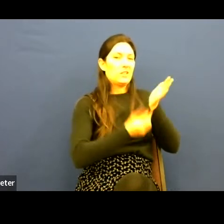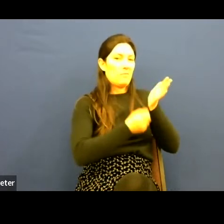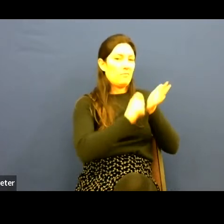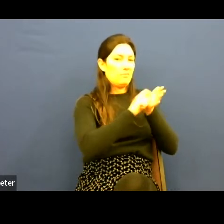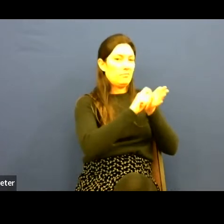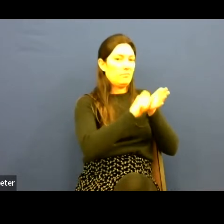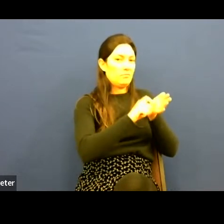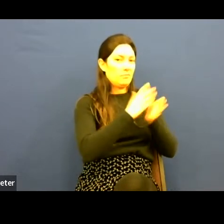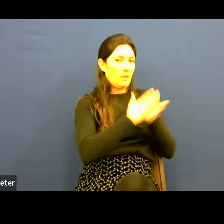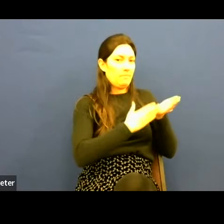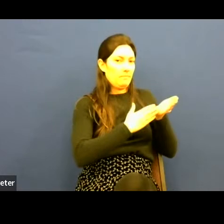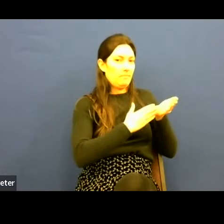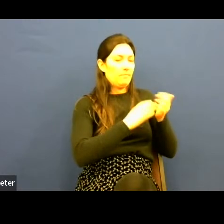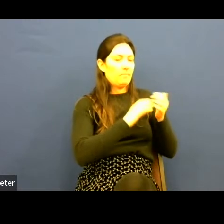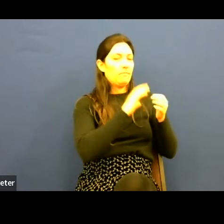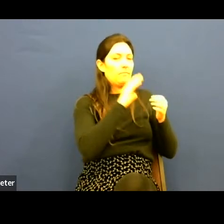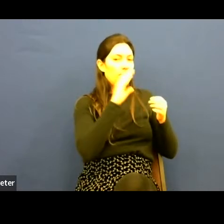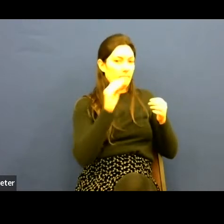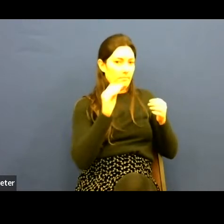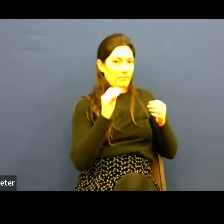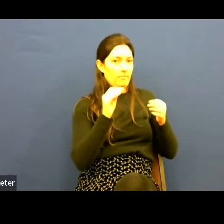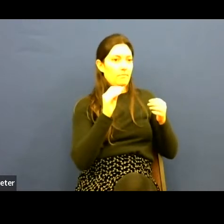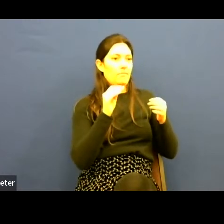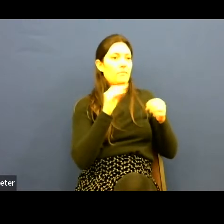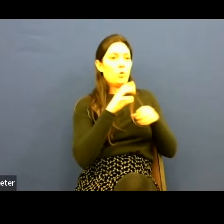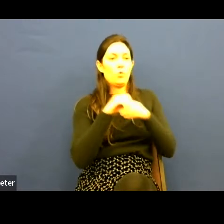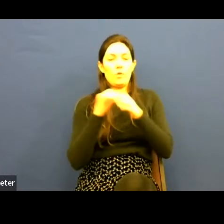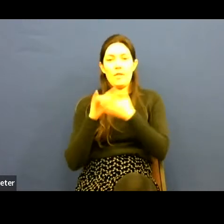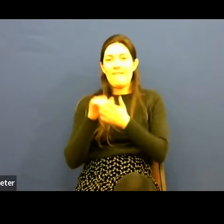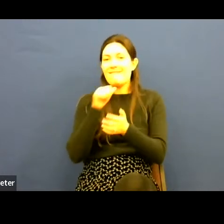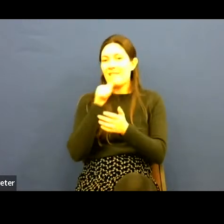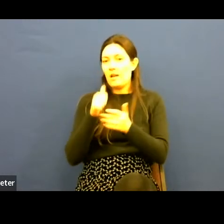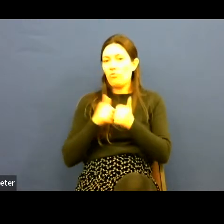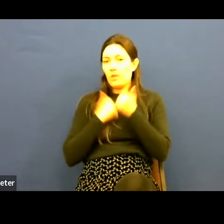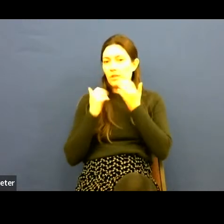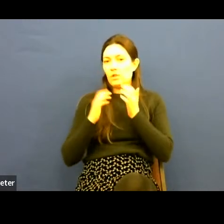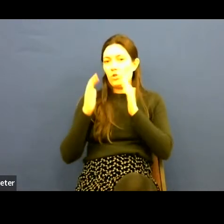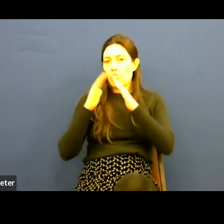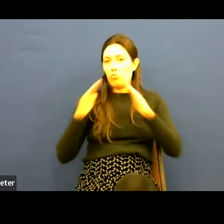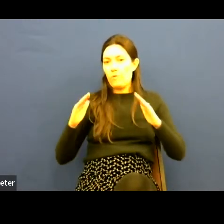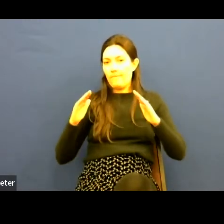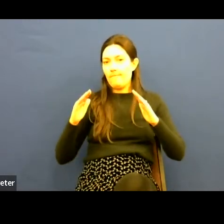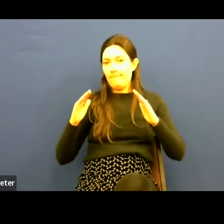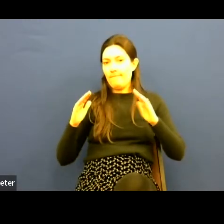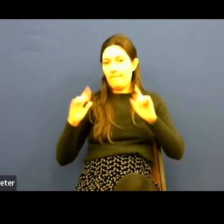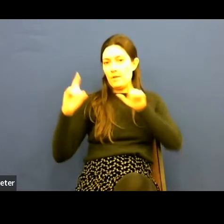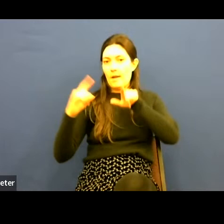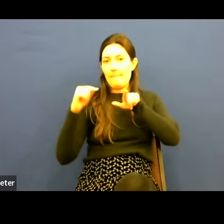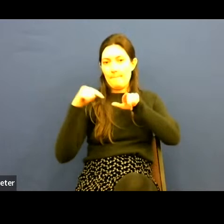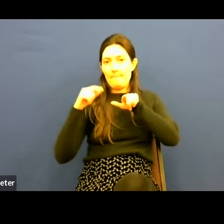addition to the non-residential rooftop. The medium